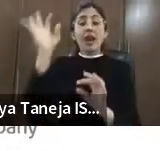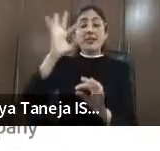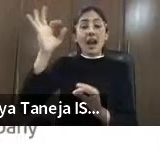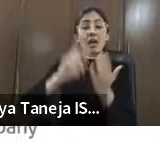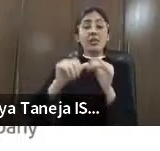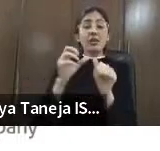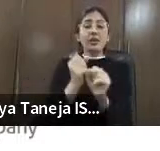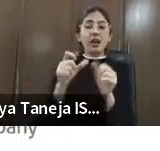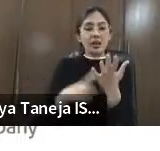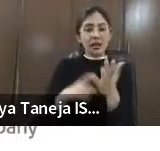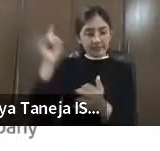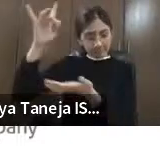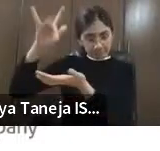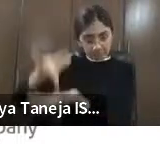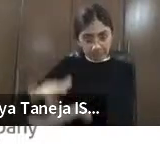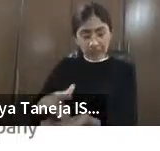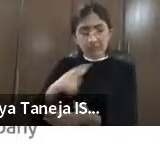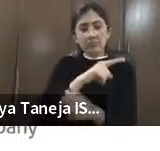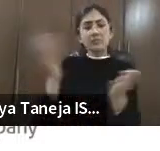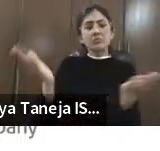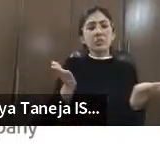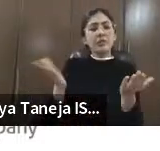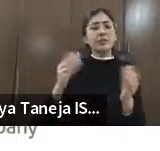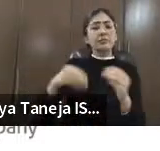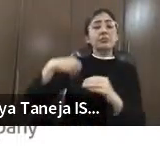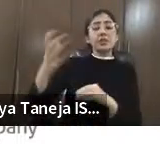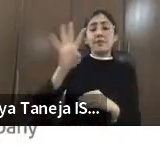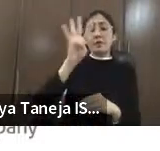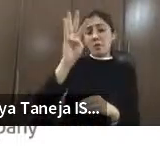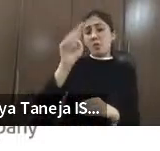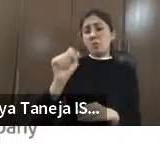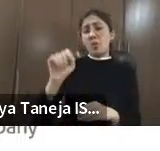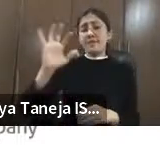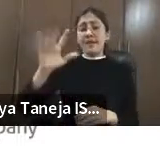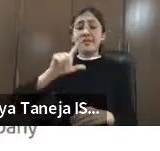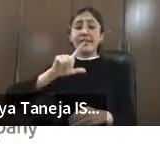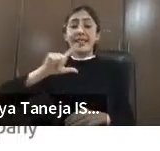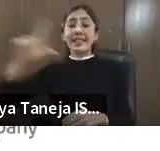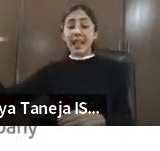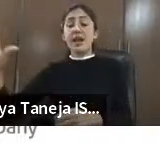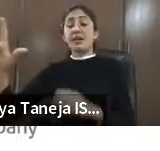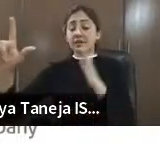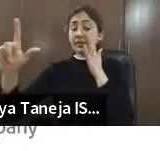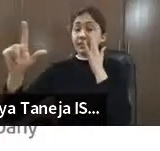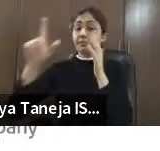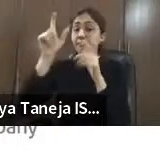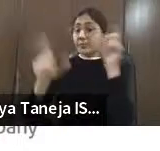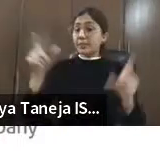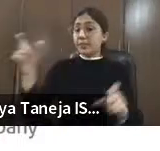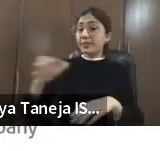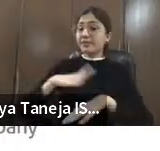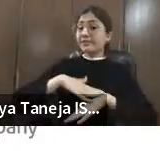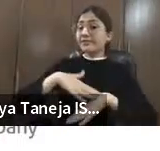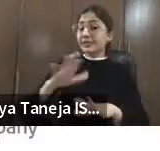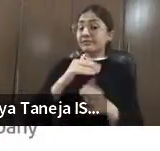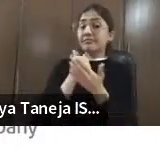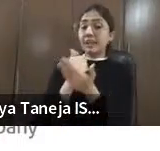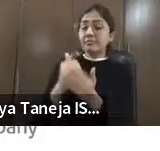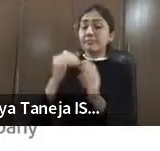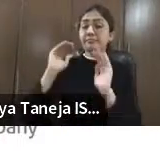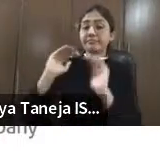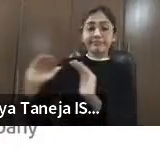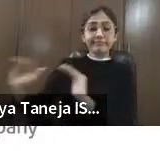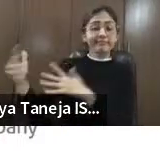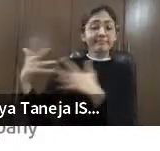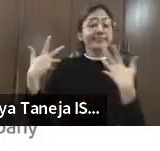and serving as many as 4.5 lakh patients during his tenure. He also helped in getting employment